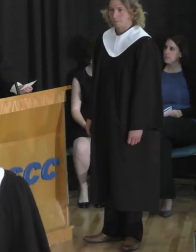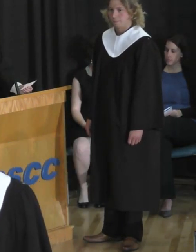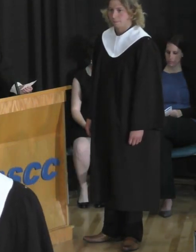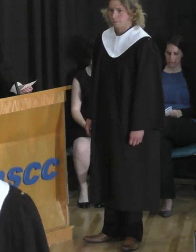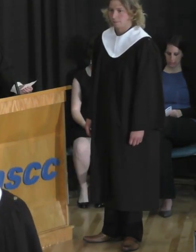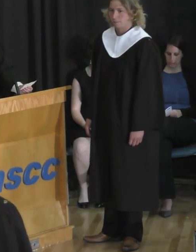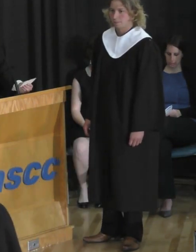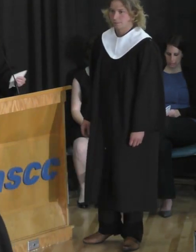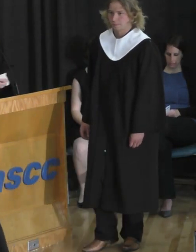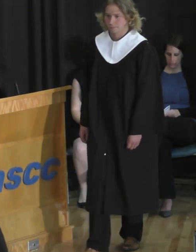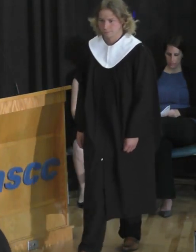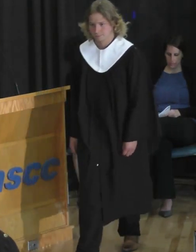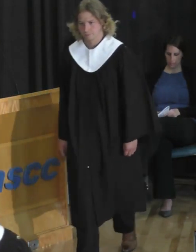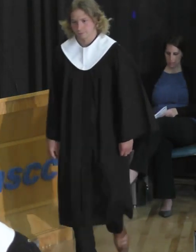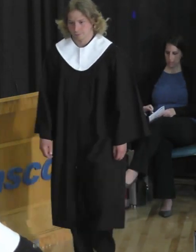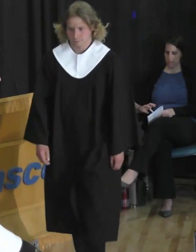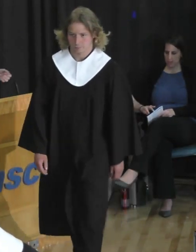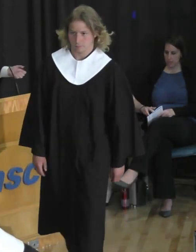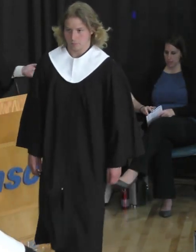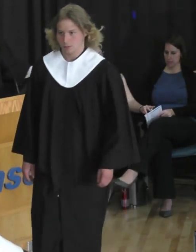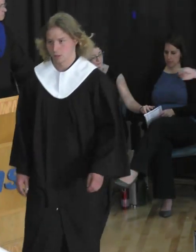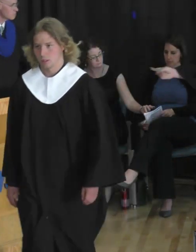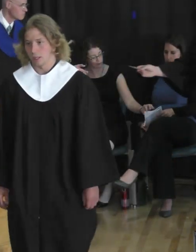Liam Coldwell.